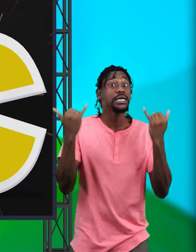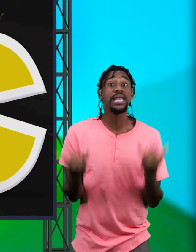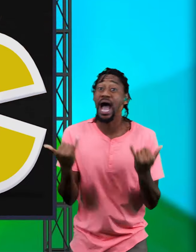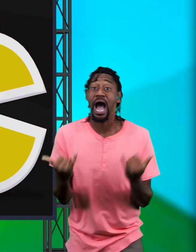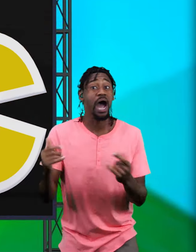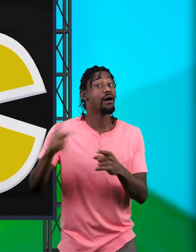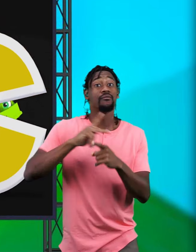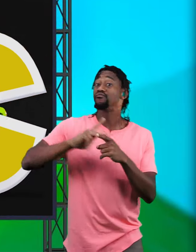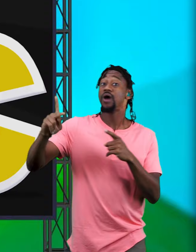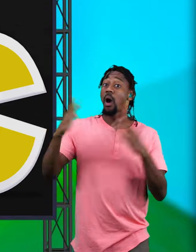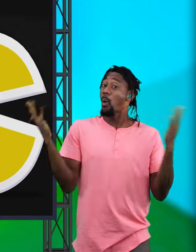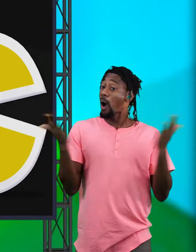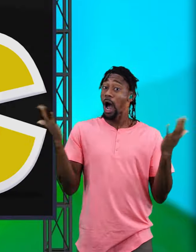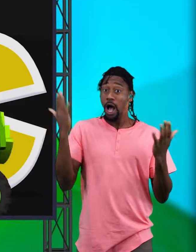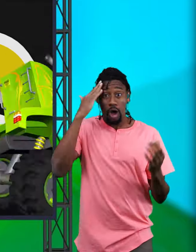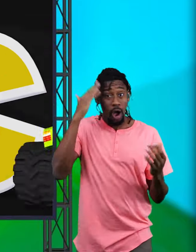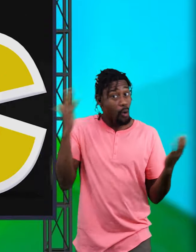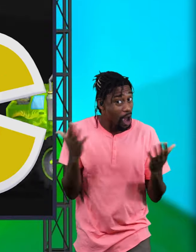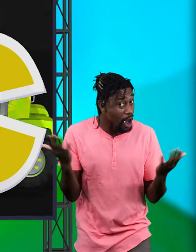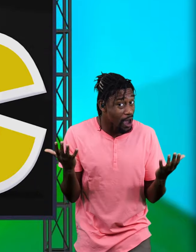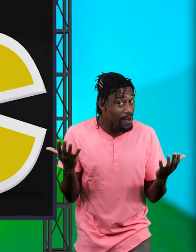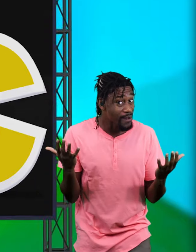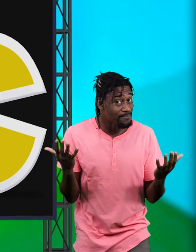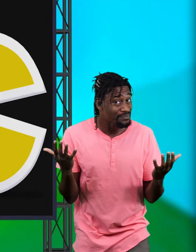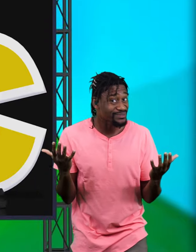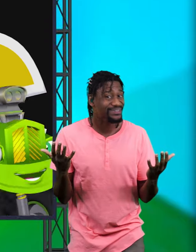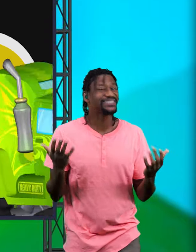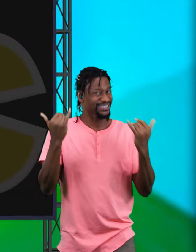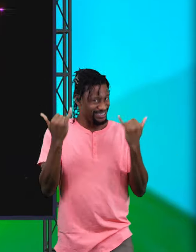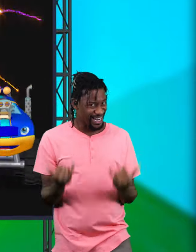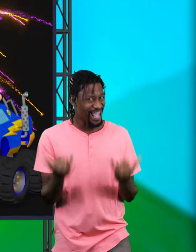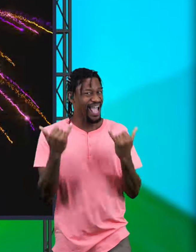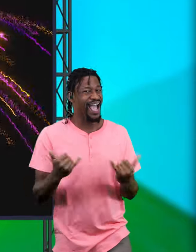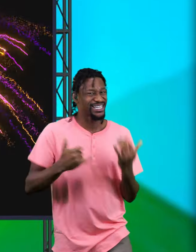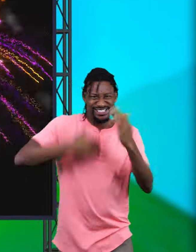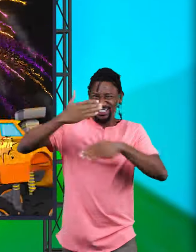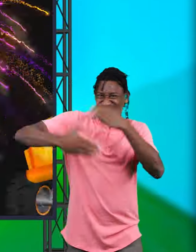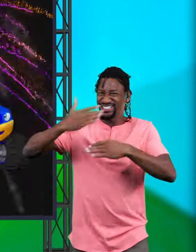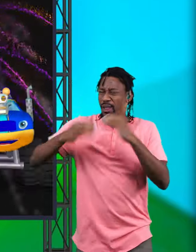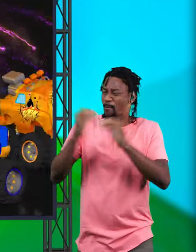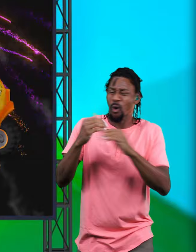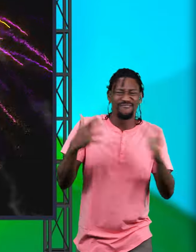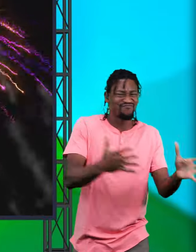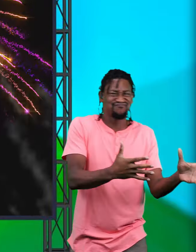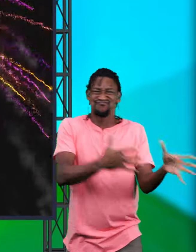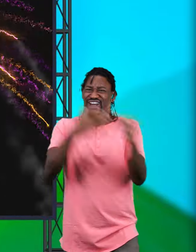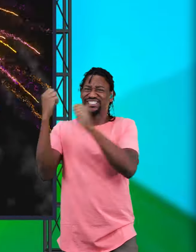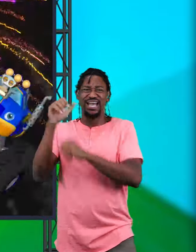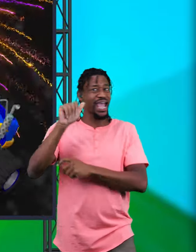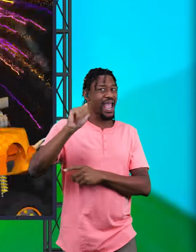since you're a pro, and you know what you know, yahoo! Let's pick up the pace with an alphabet